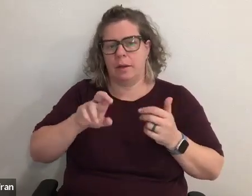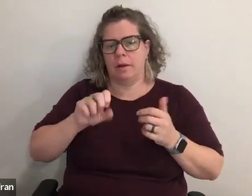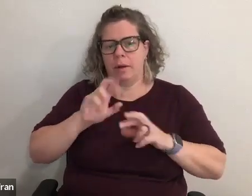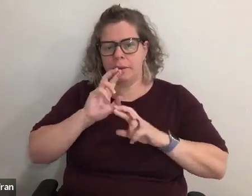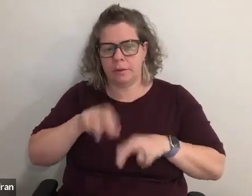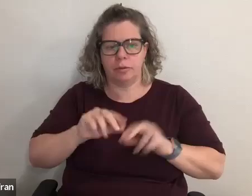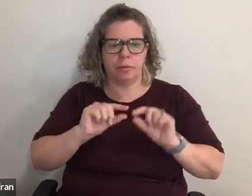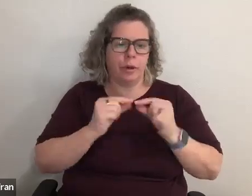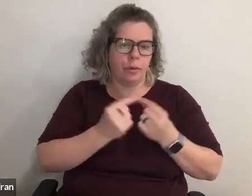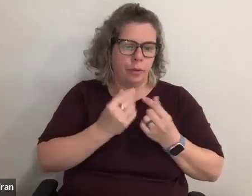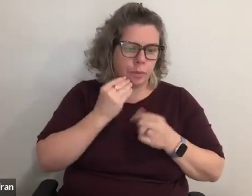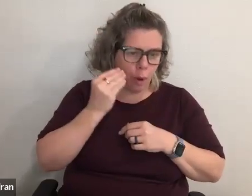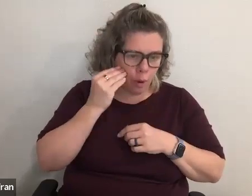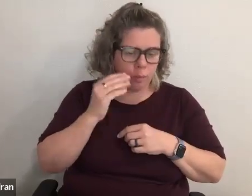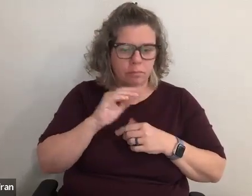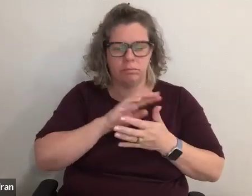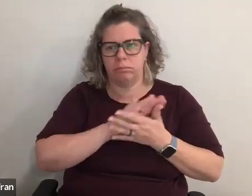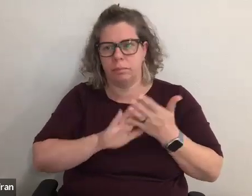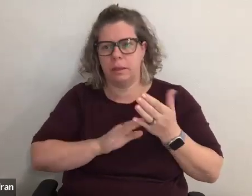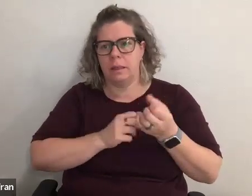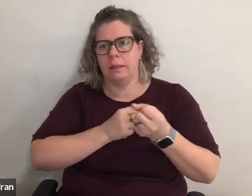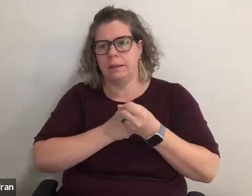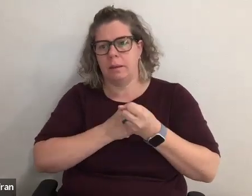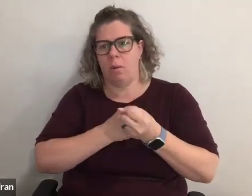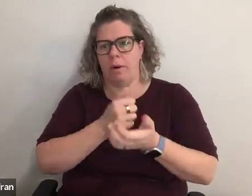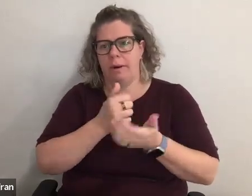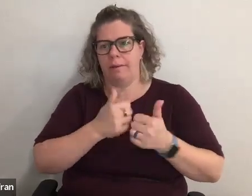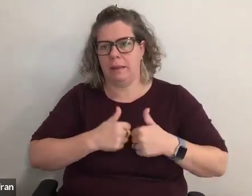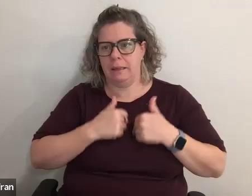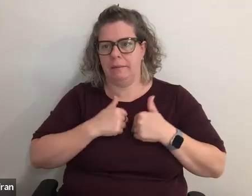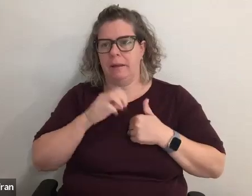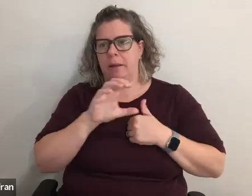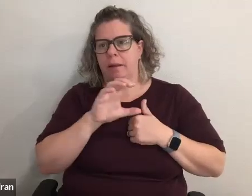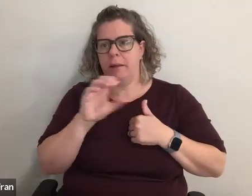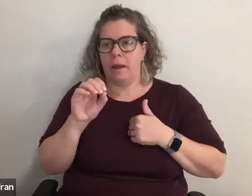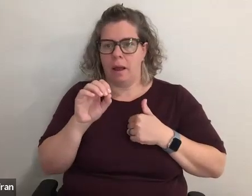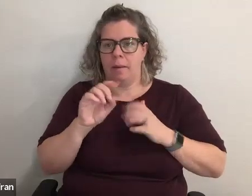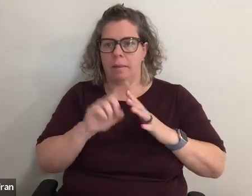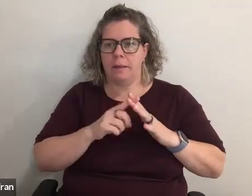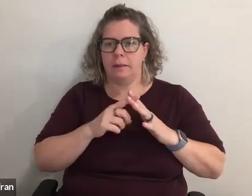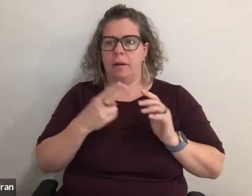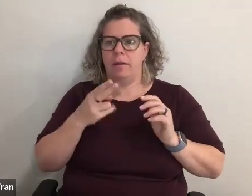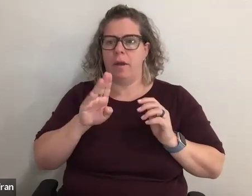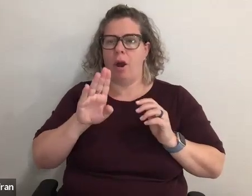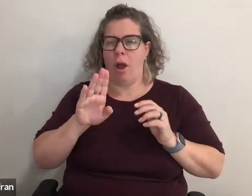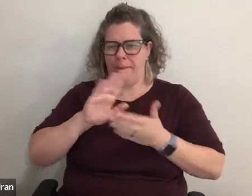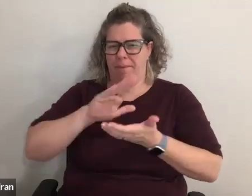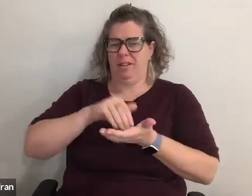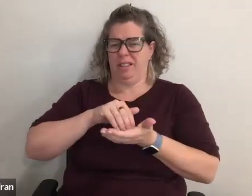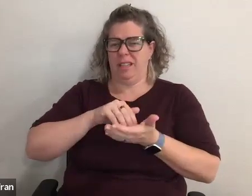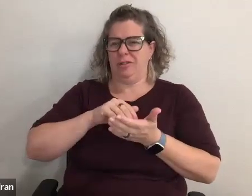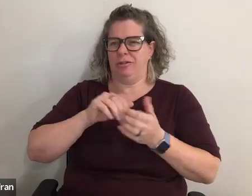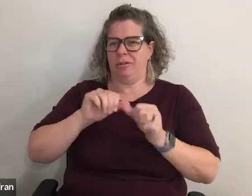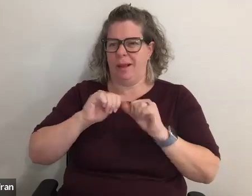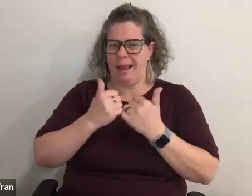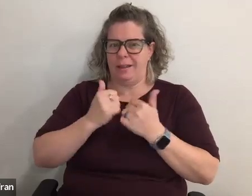group homes, all sorts of supportive living. The company really started, their hub is in Indiana, where